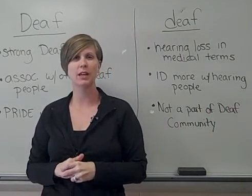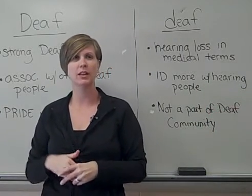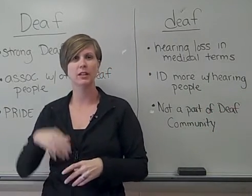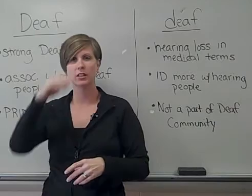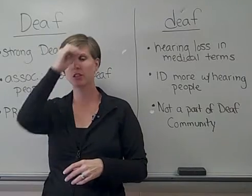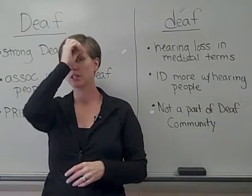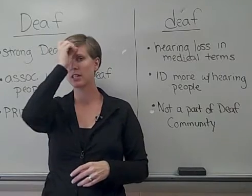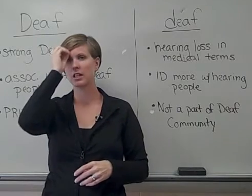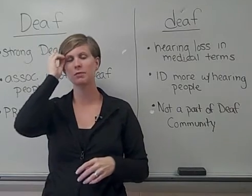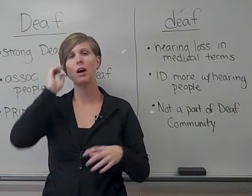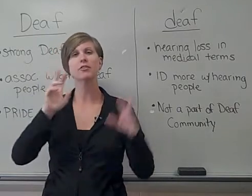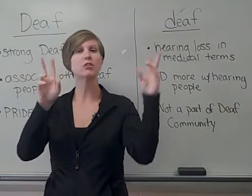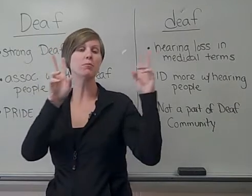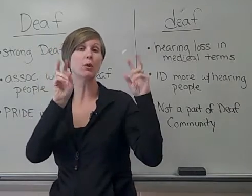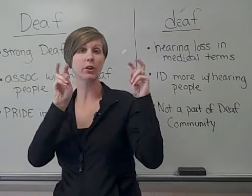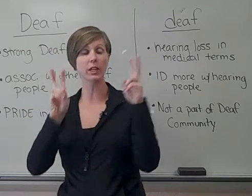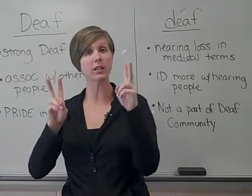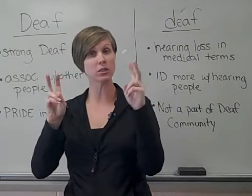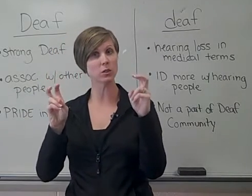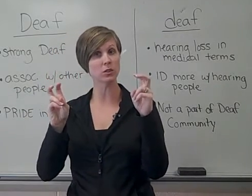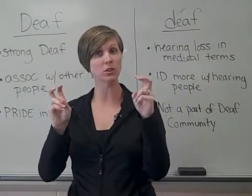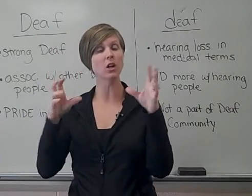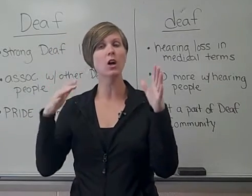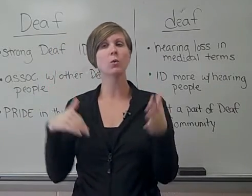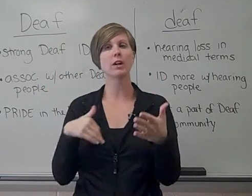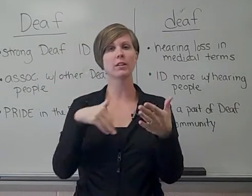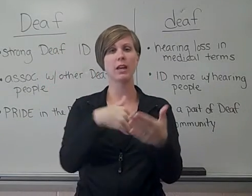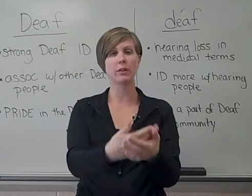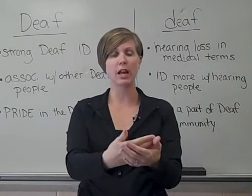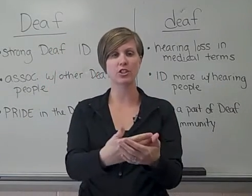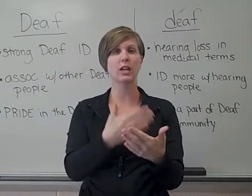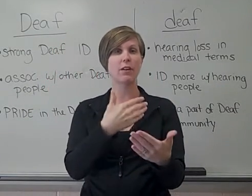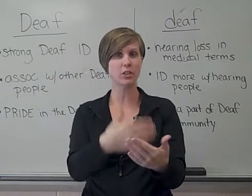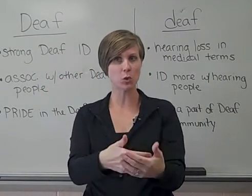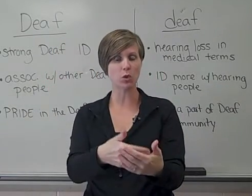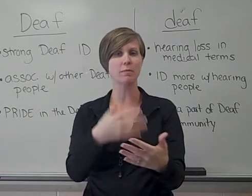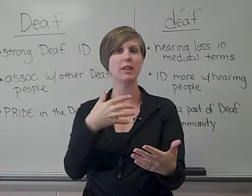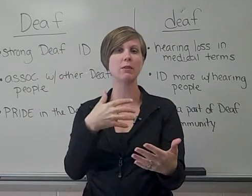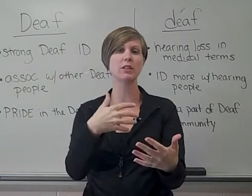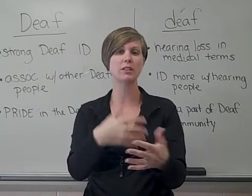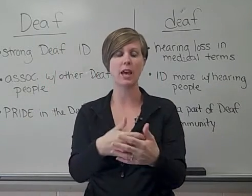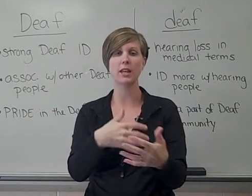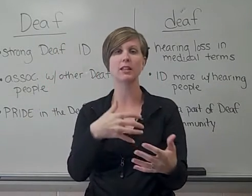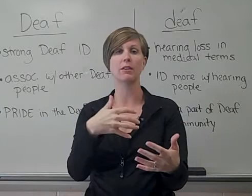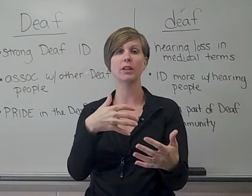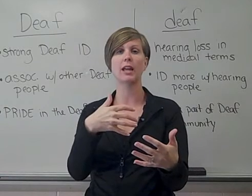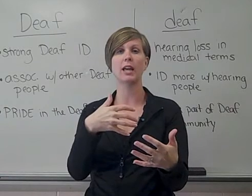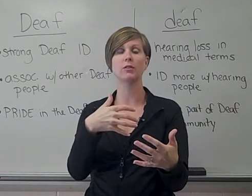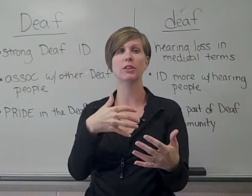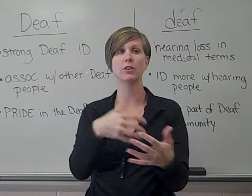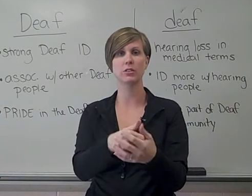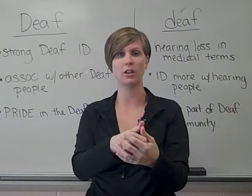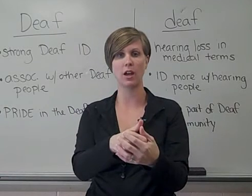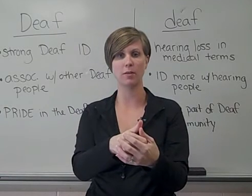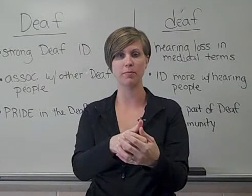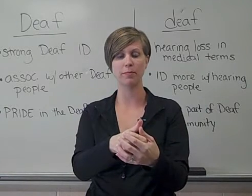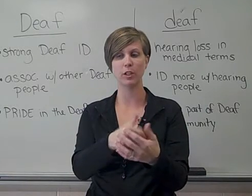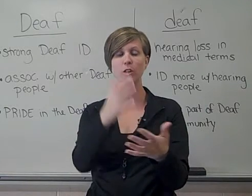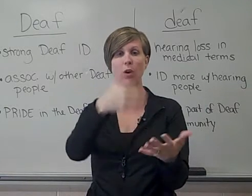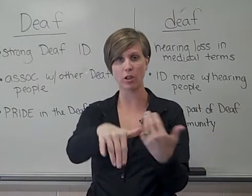like you are sending them off to a boarding school where they would actually have a dorm and they would stay and they would hang out with those who